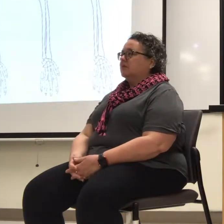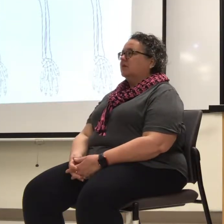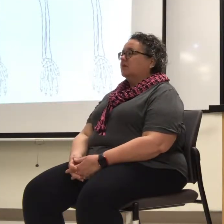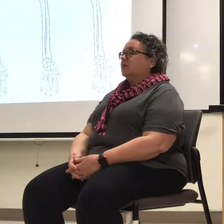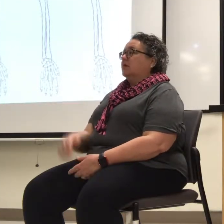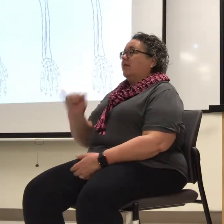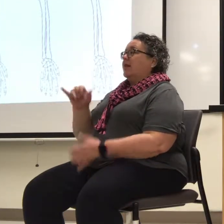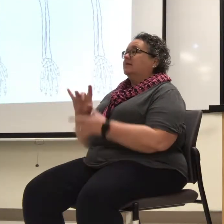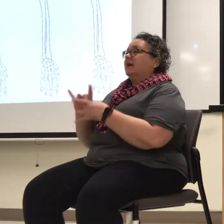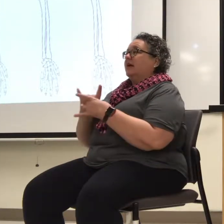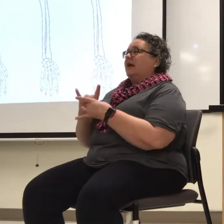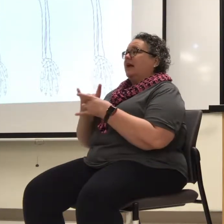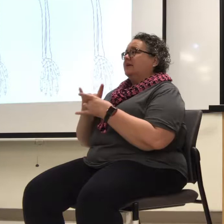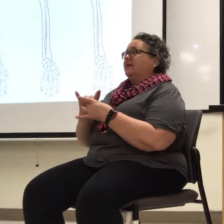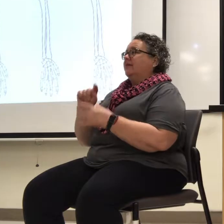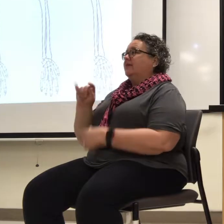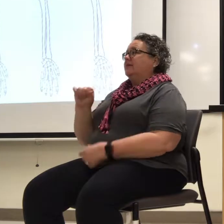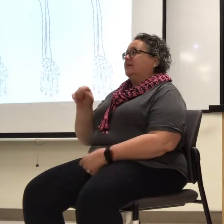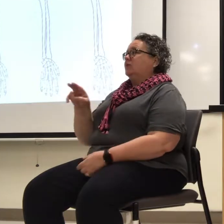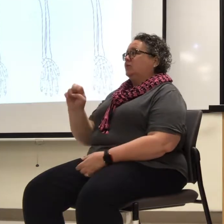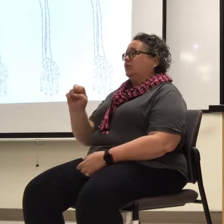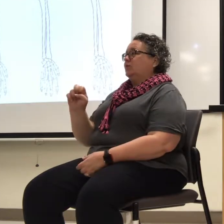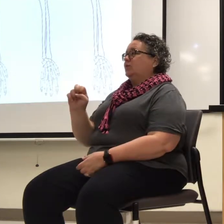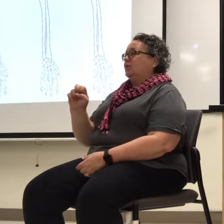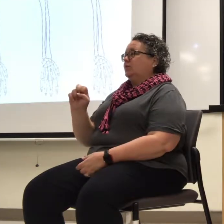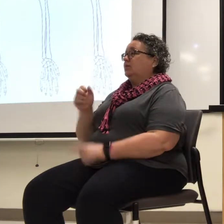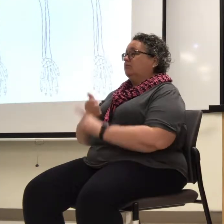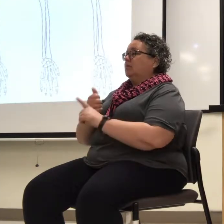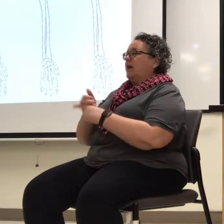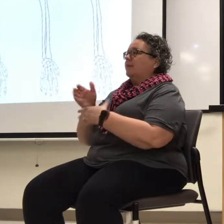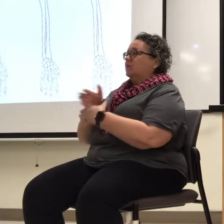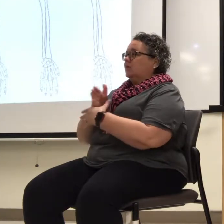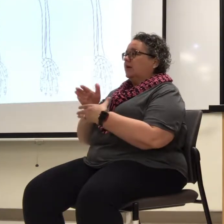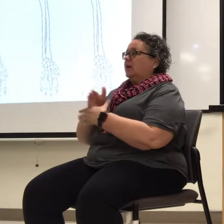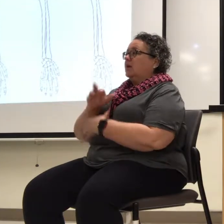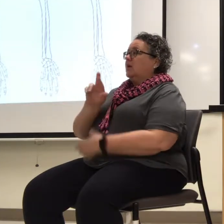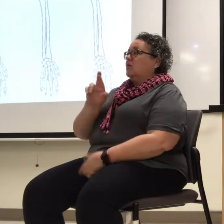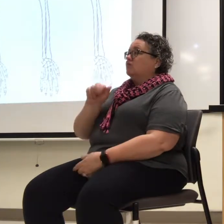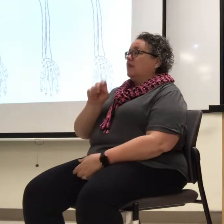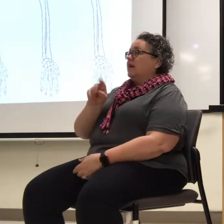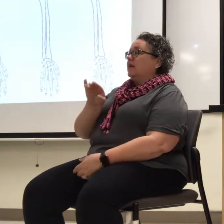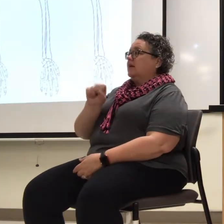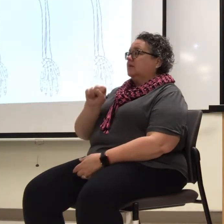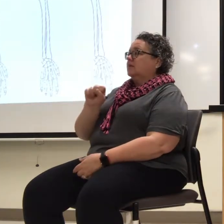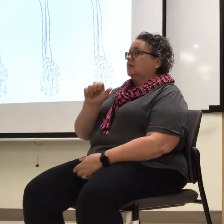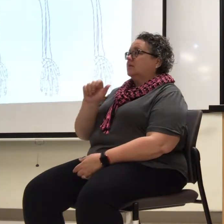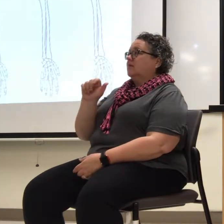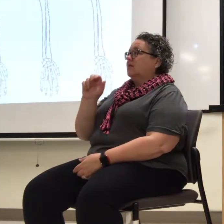It's a connective tissue between radius ulna in the forearm.